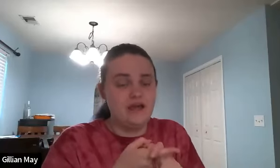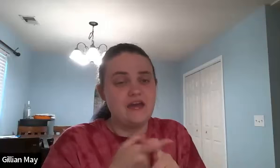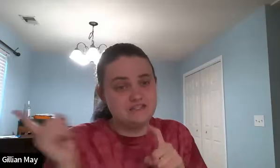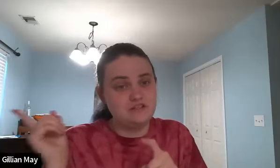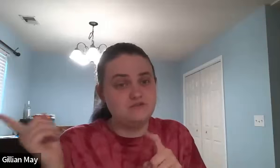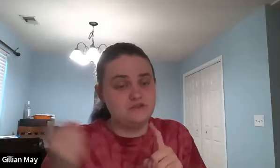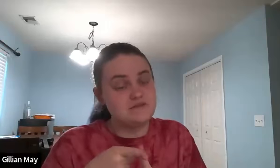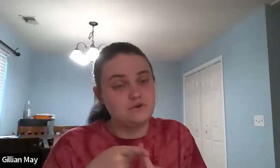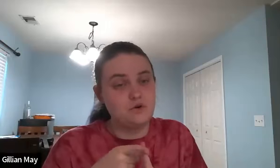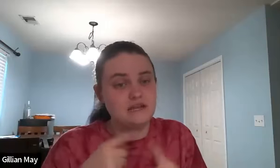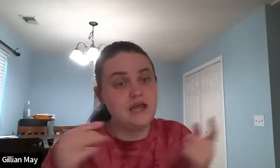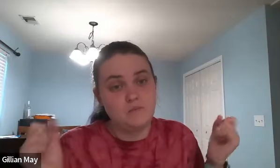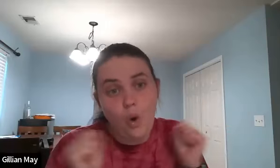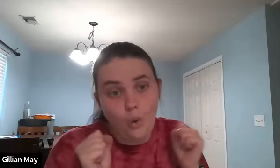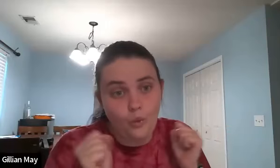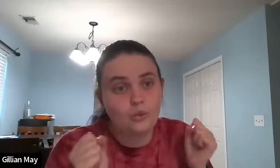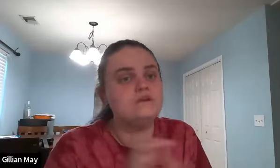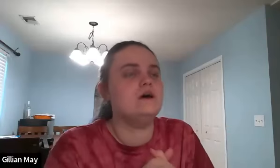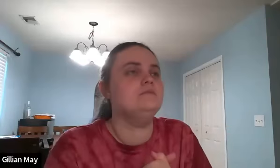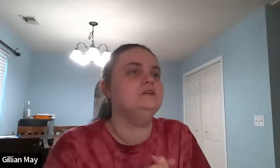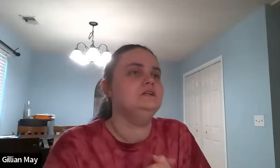That is also for the sign for cold. Like I'm cold.